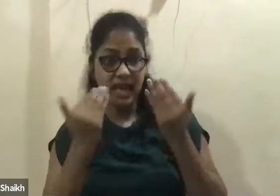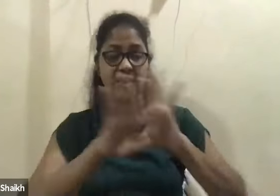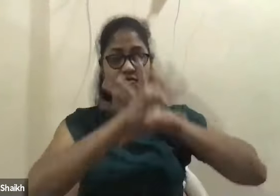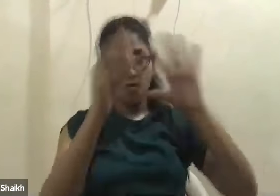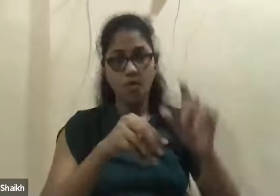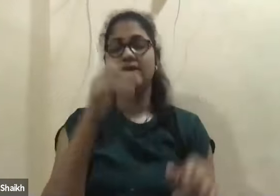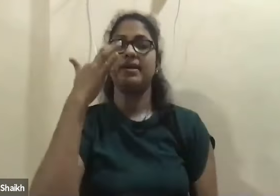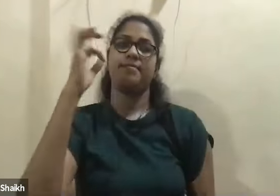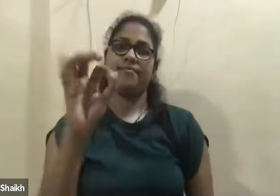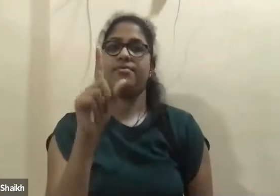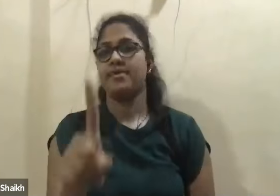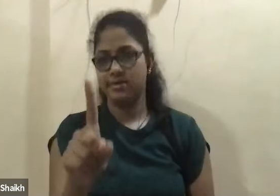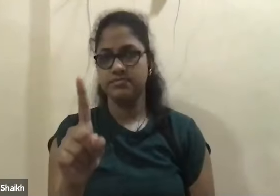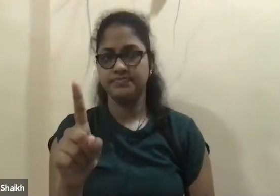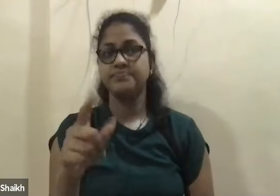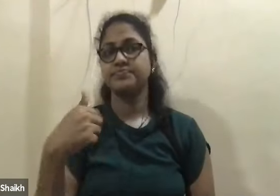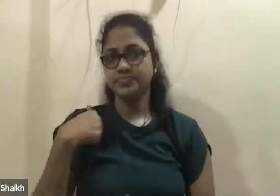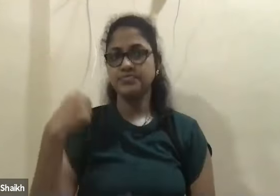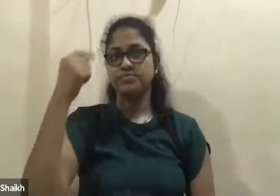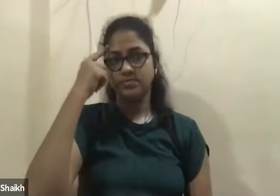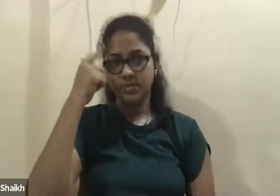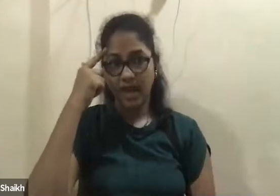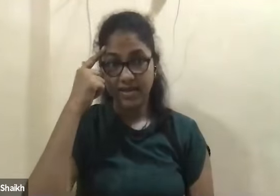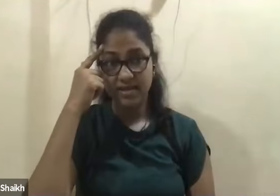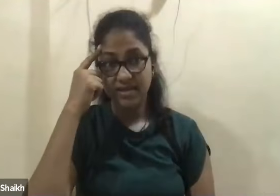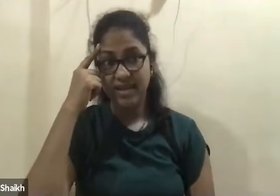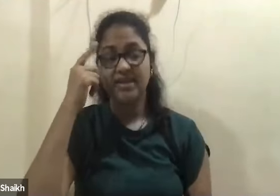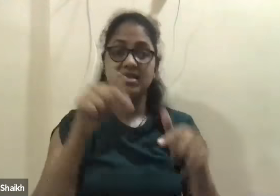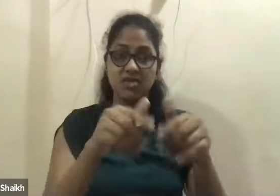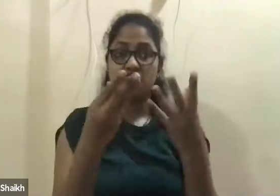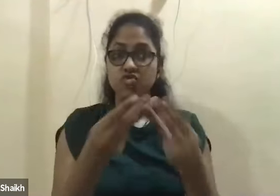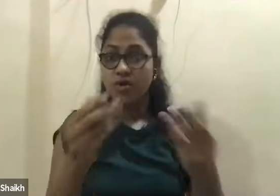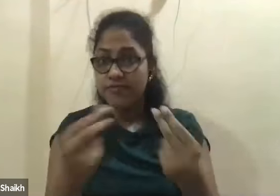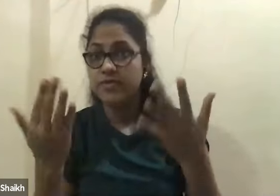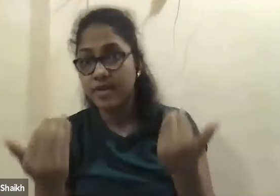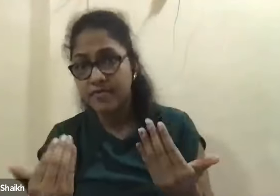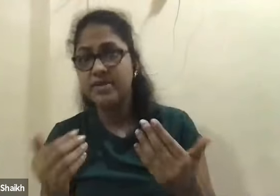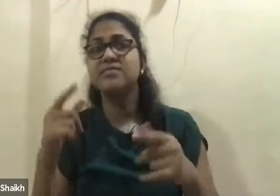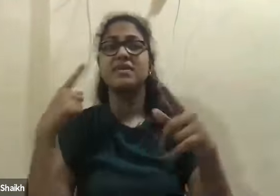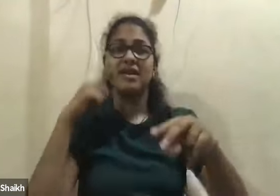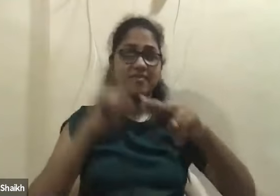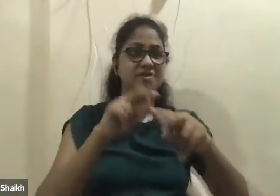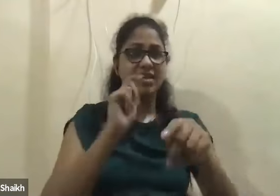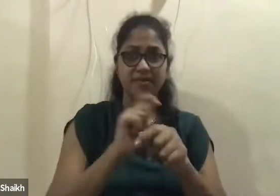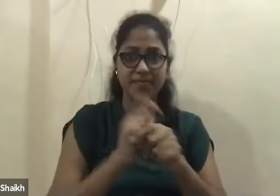important. So I think these things can be taken care of. And once this trust starts functioning, as I said